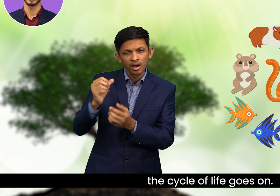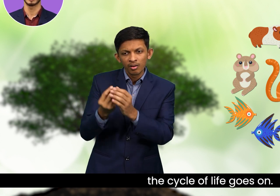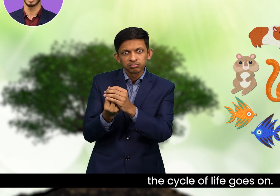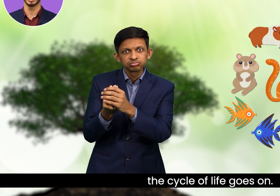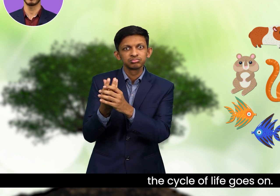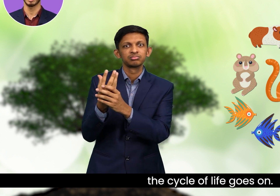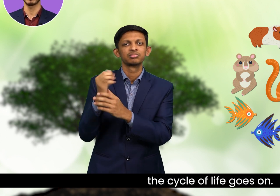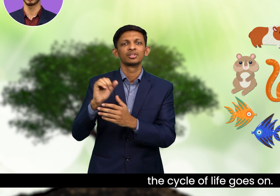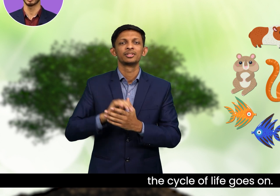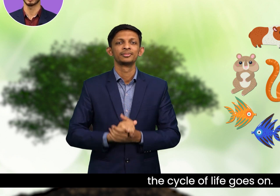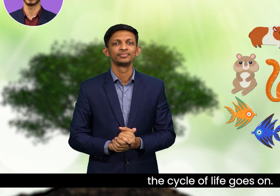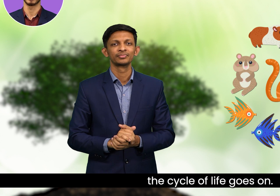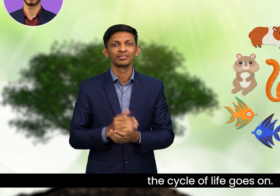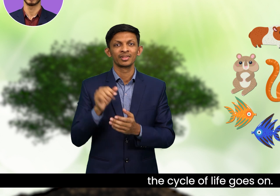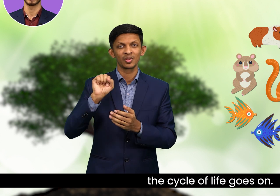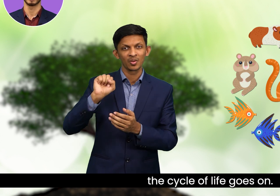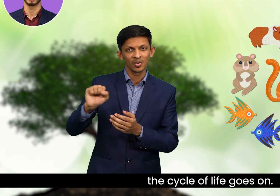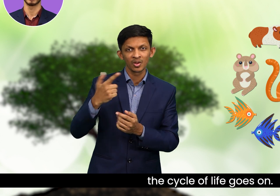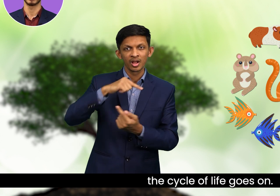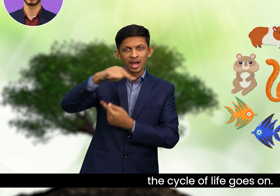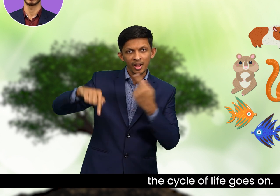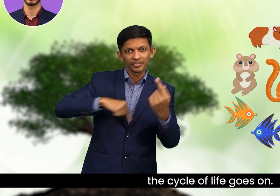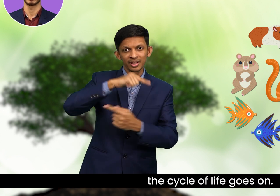Thus, the cycle of life goes on.